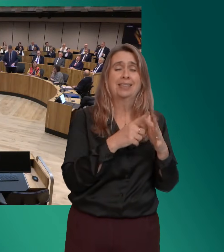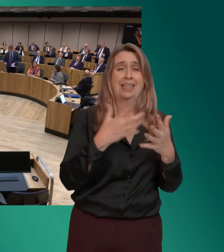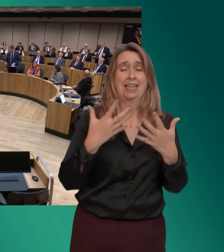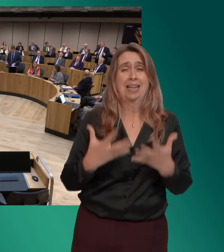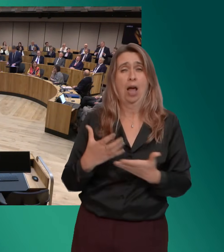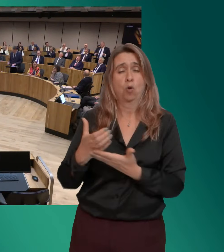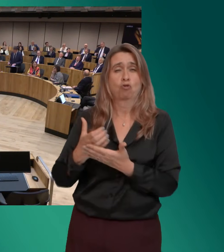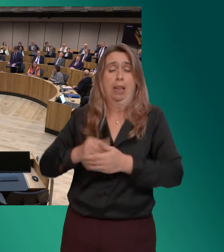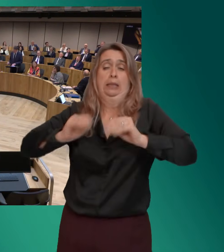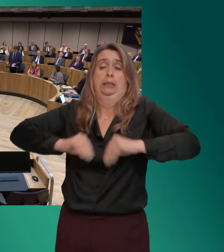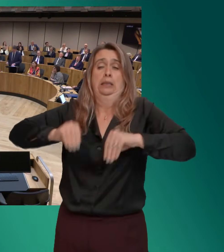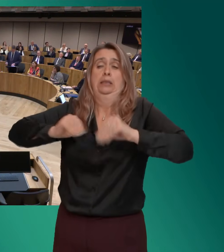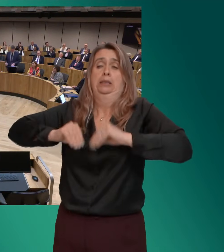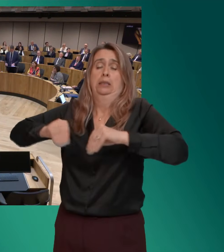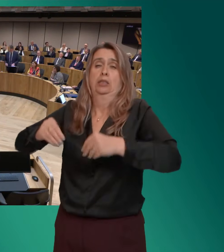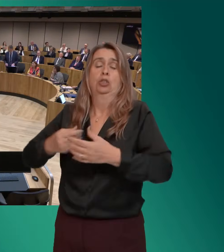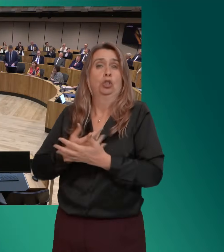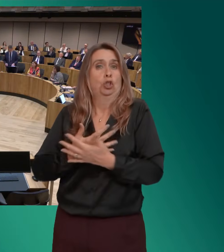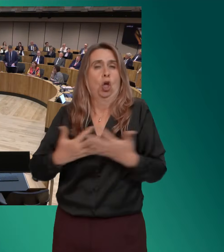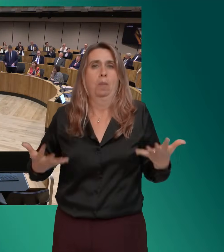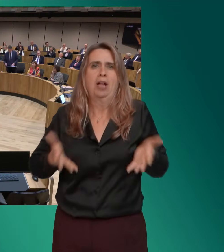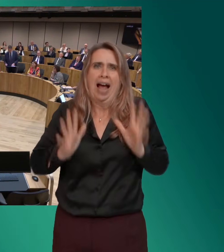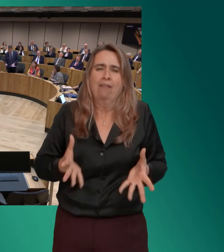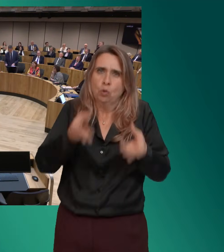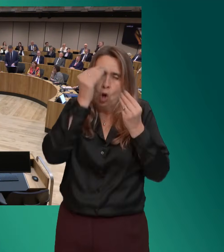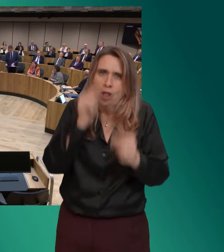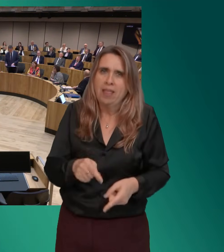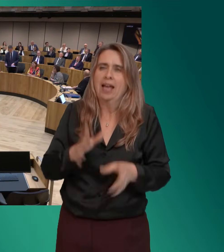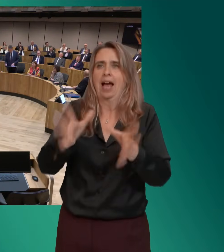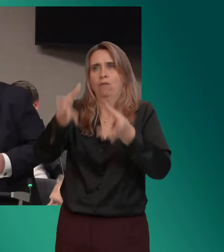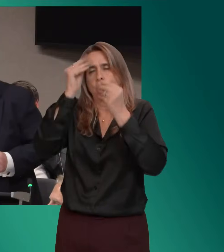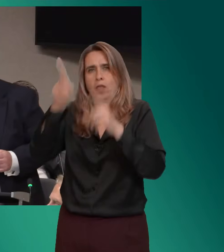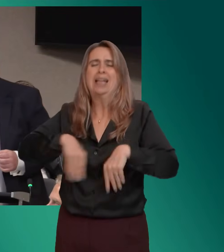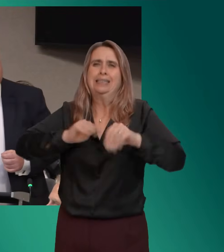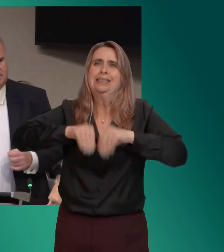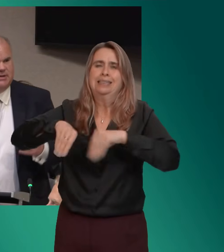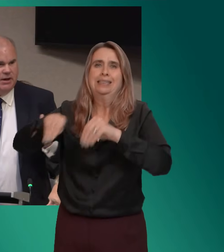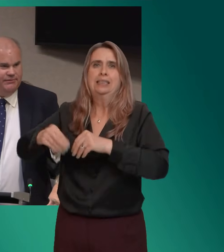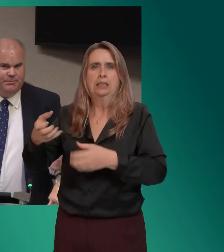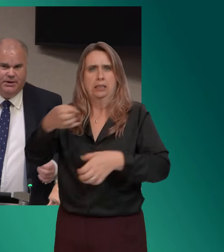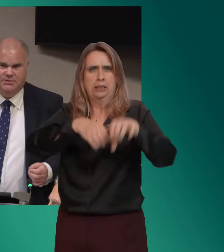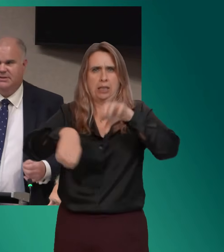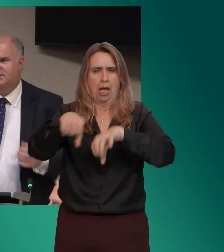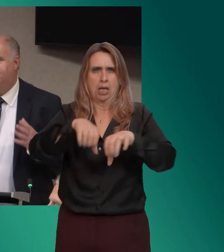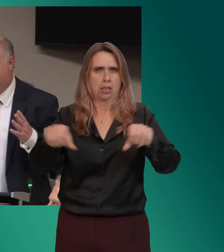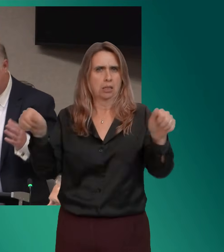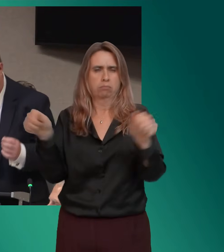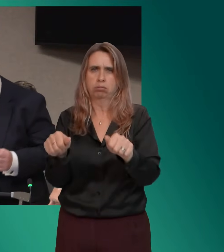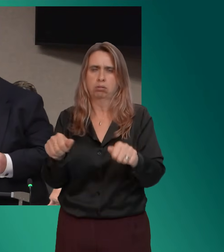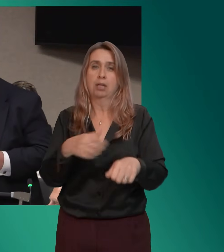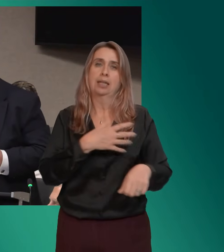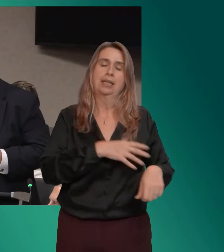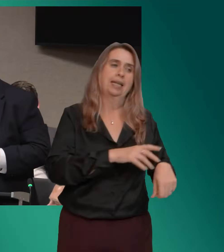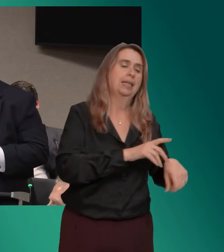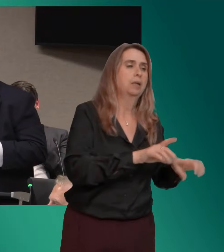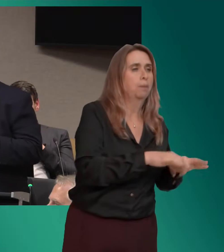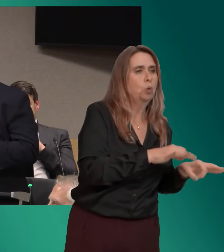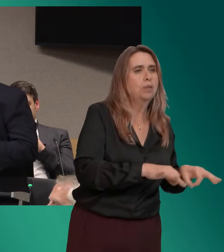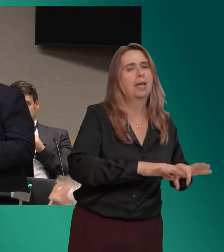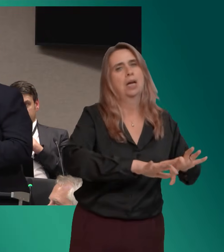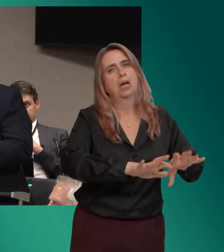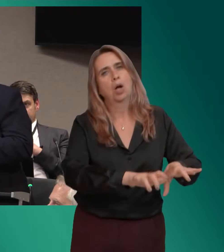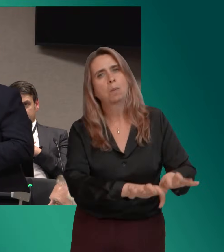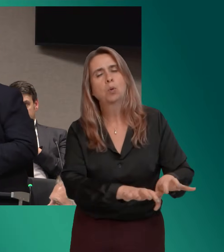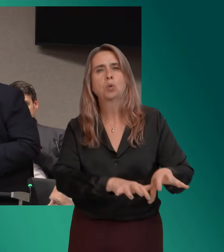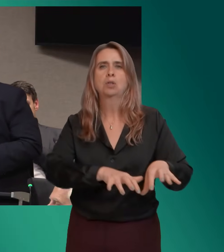squeezed with so much compulsory content that this has become an issue of time for the 3 sciences, time for music, time for computing,